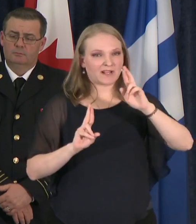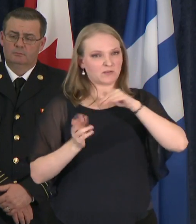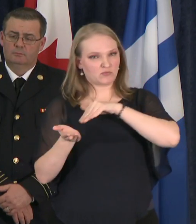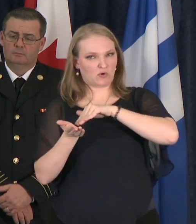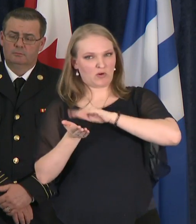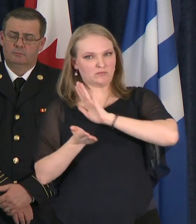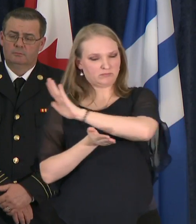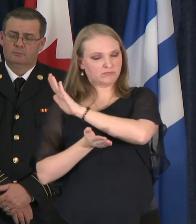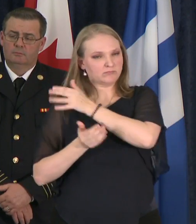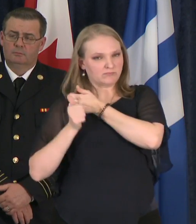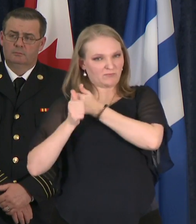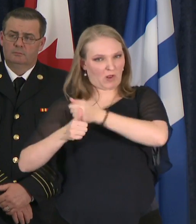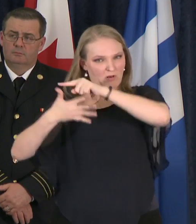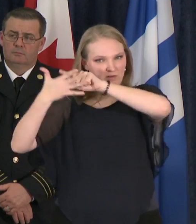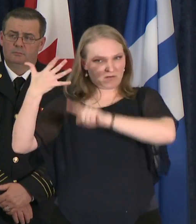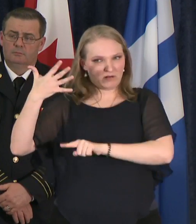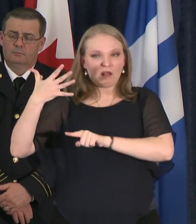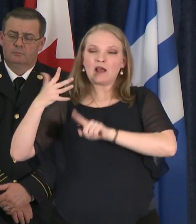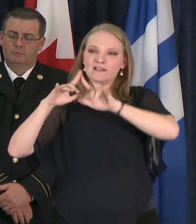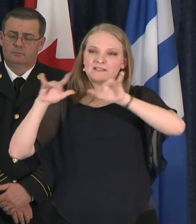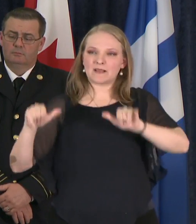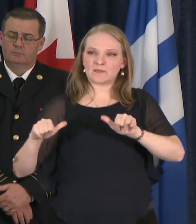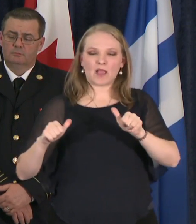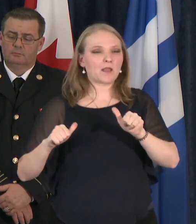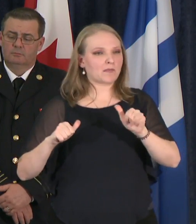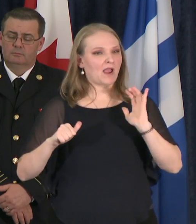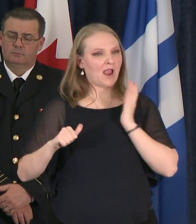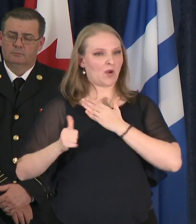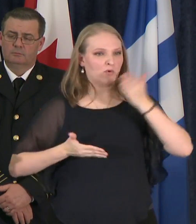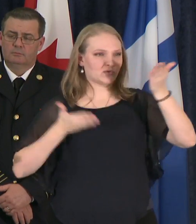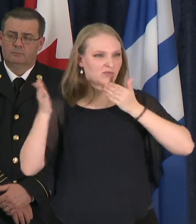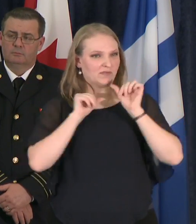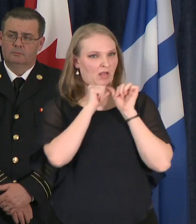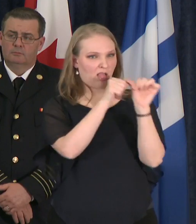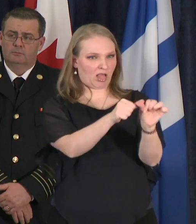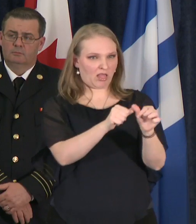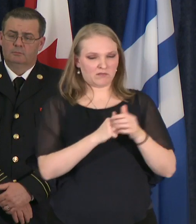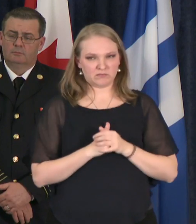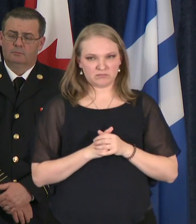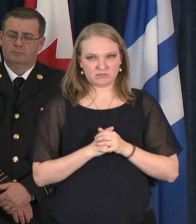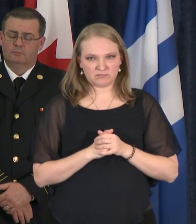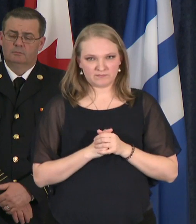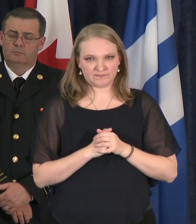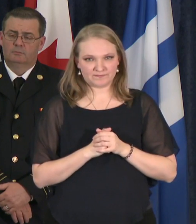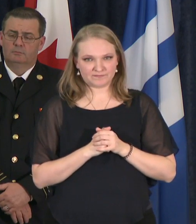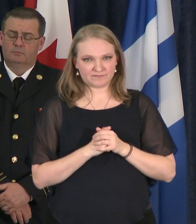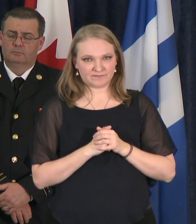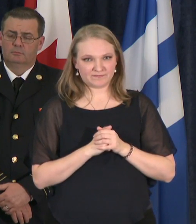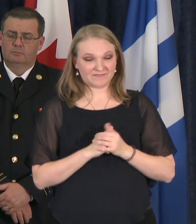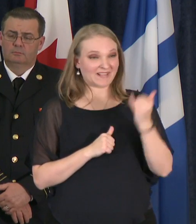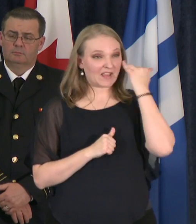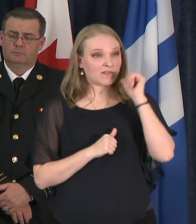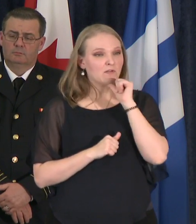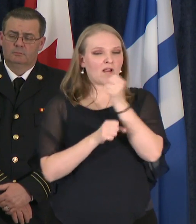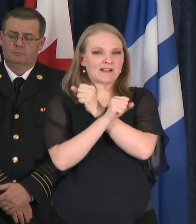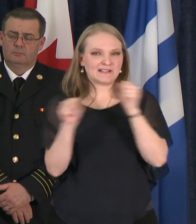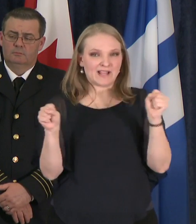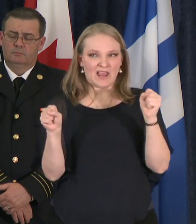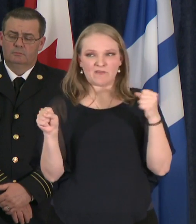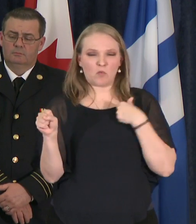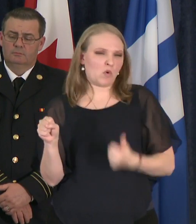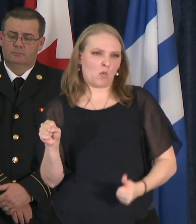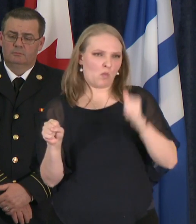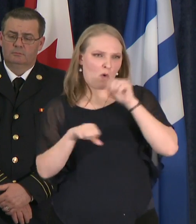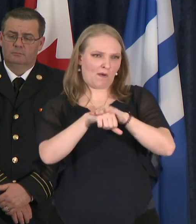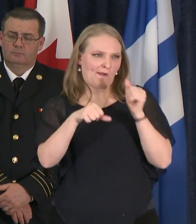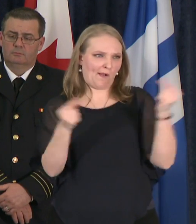the same time maintain services for everyone here. We would not bring anyone into the city to work here if it wasn't safe. So,